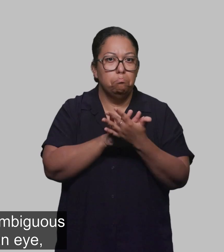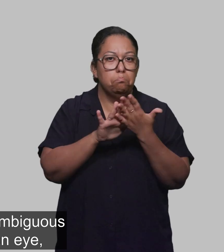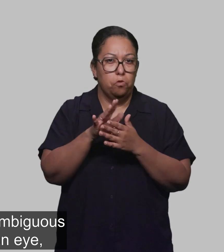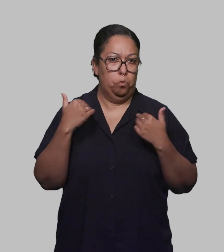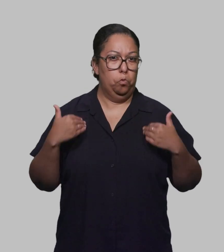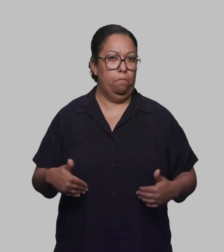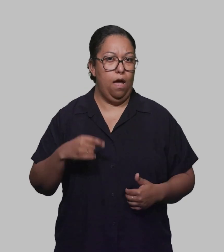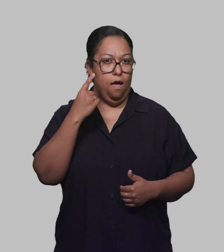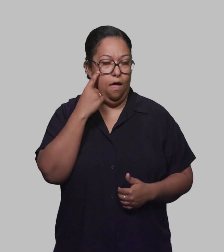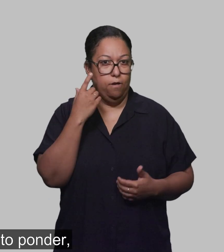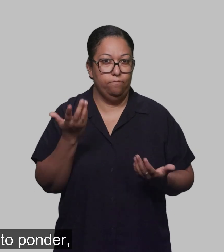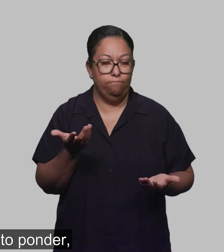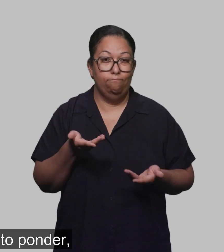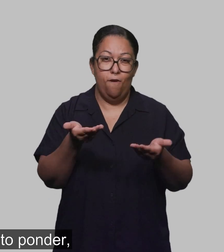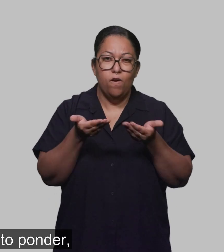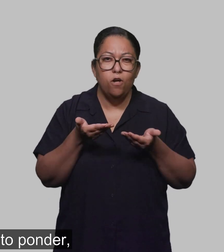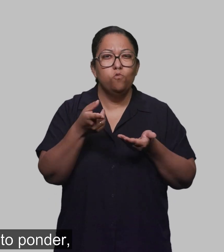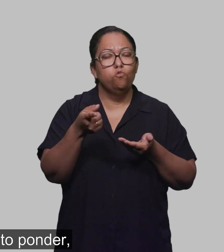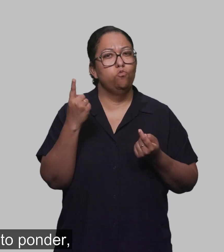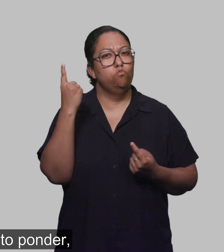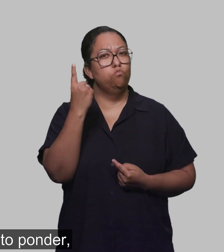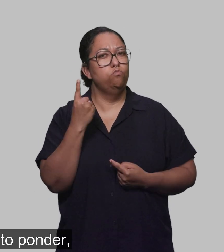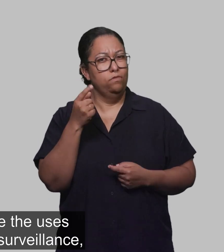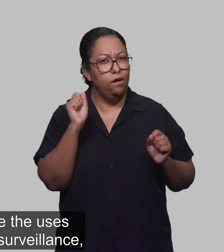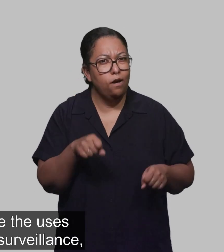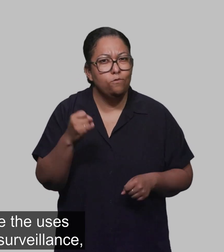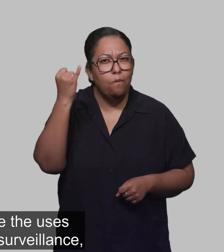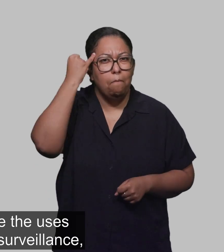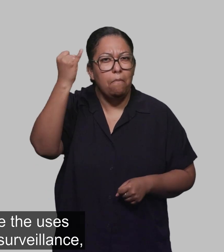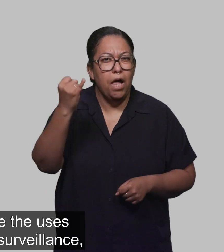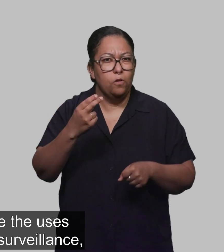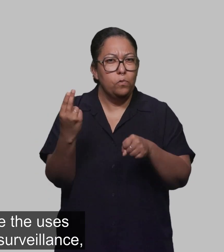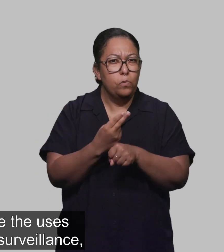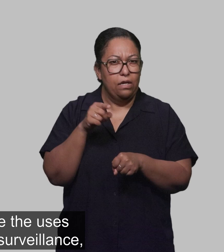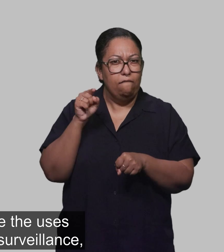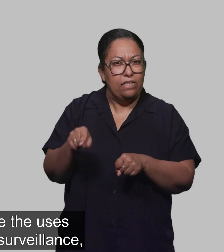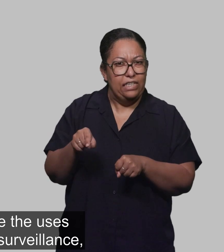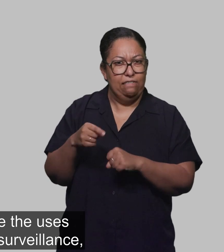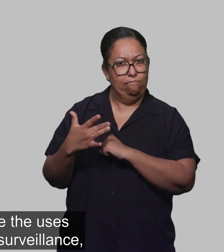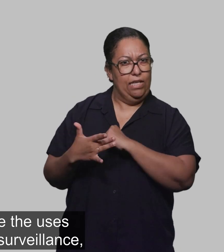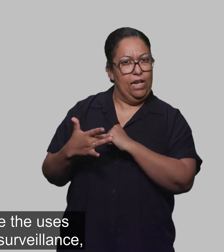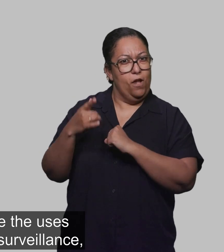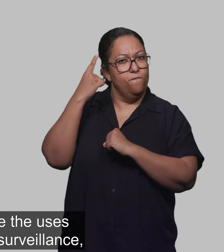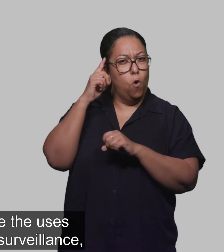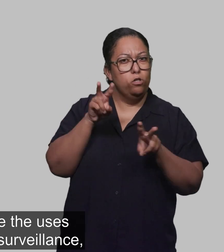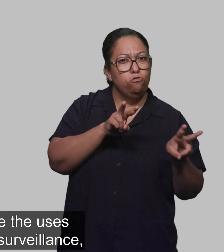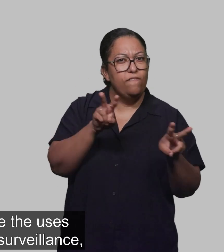to the human eye. And I invite you to ponder, can you imagine the uses this can have